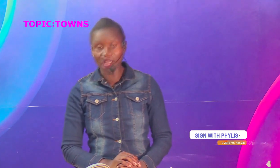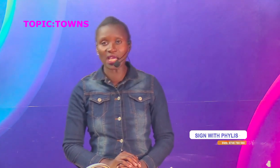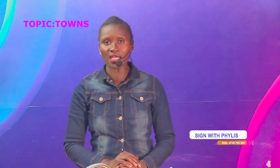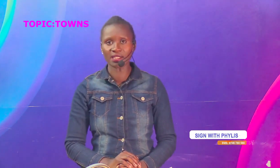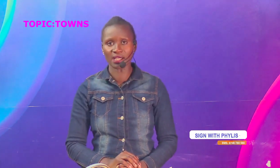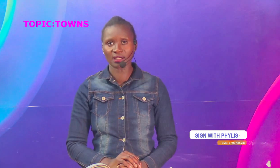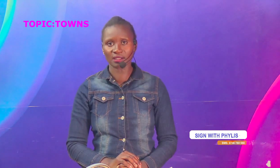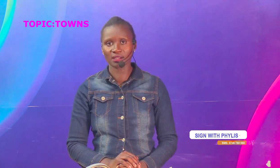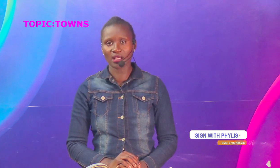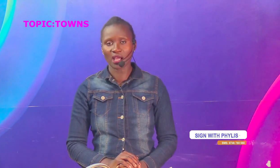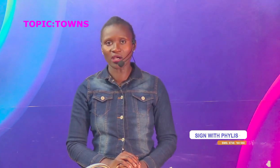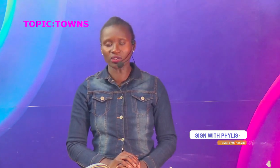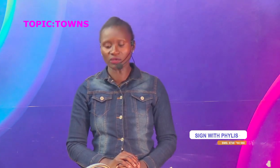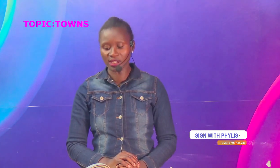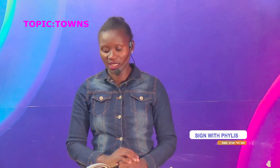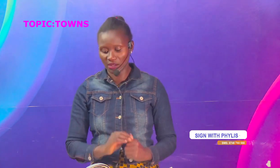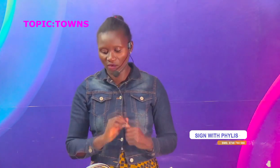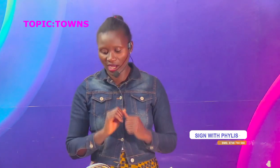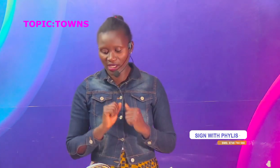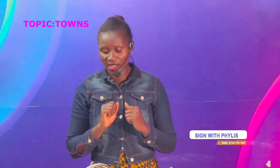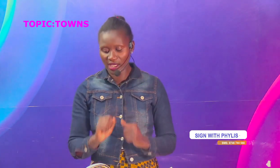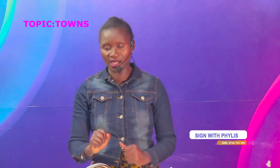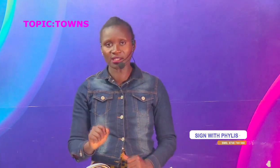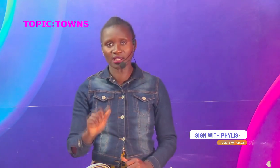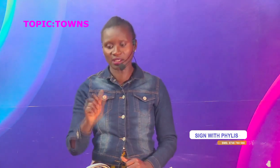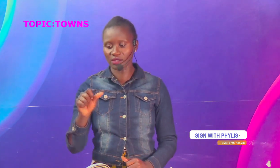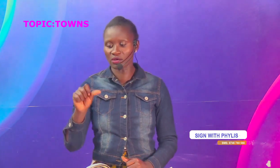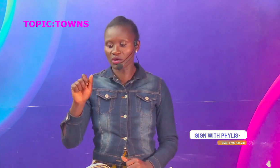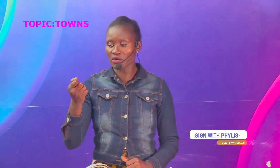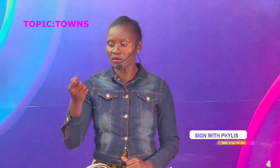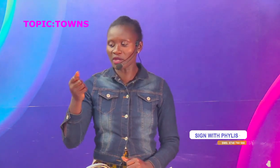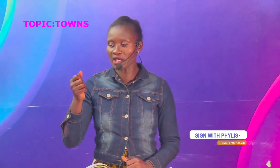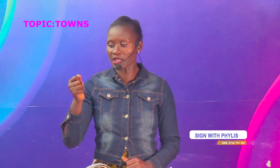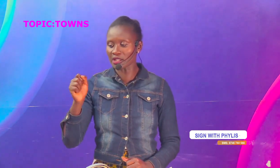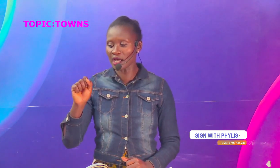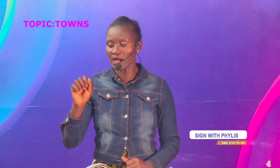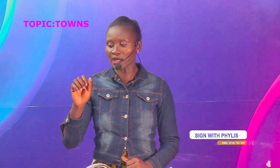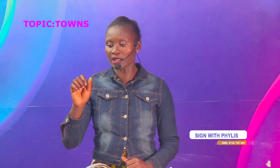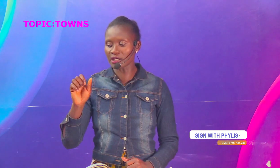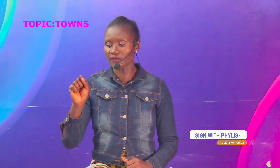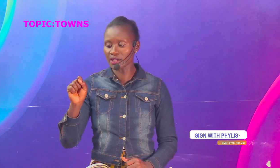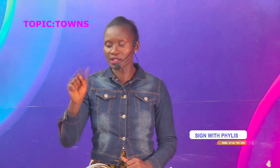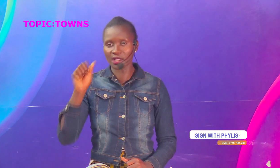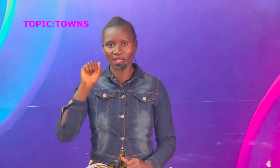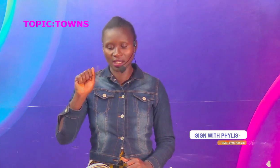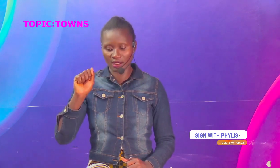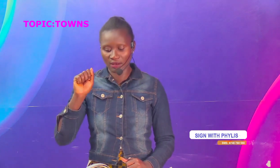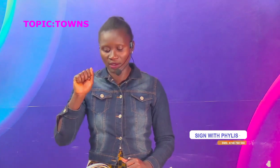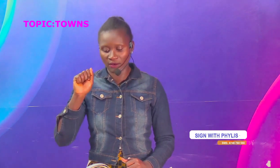Garissa. How do we sign the word Garissa? So you're making it a clenched fist, like from your